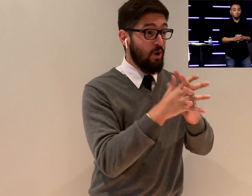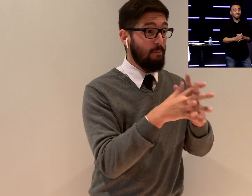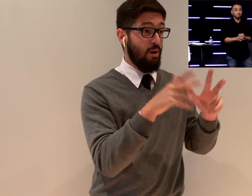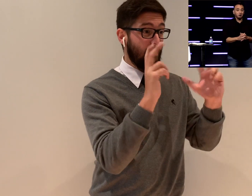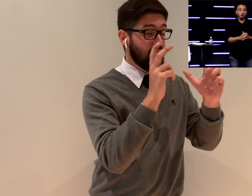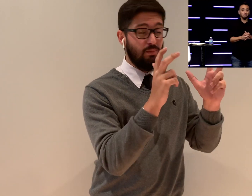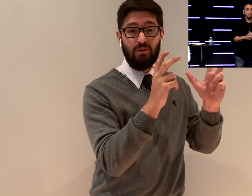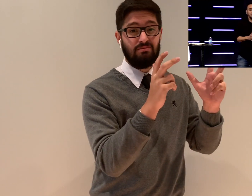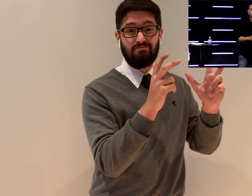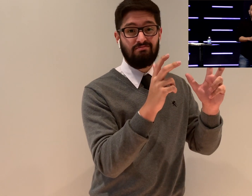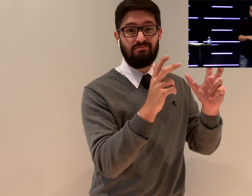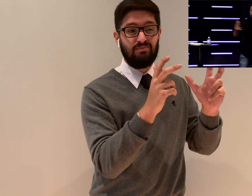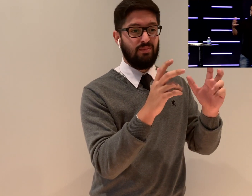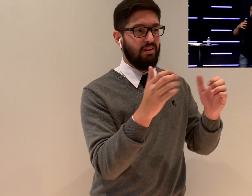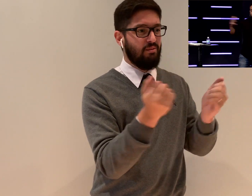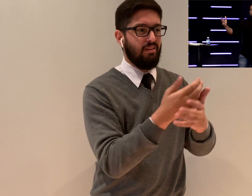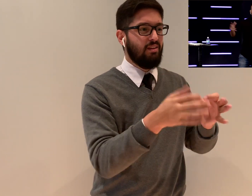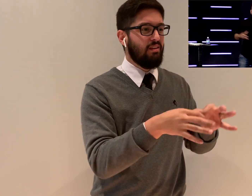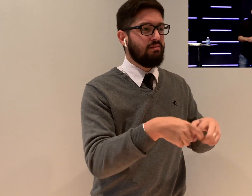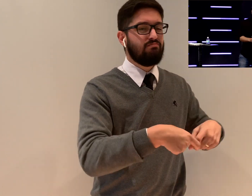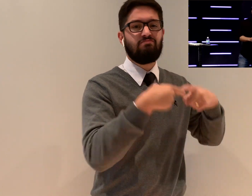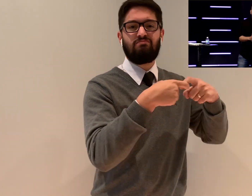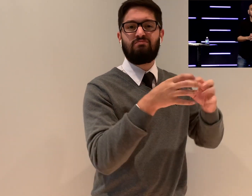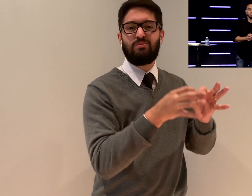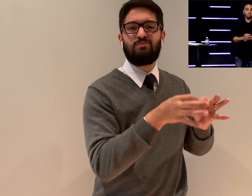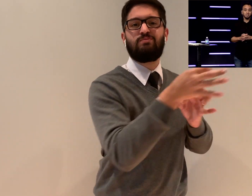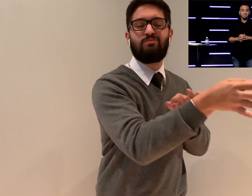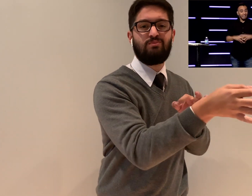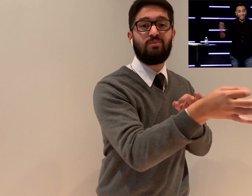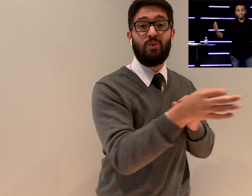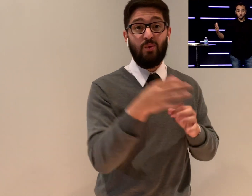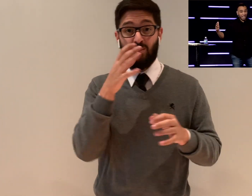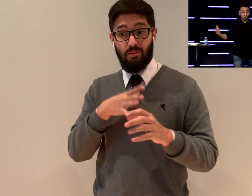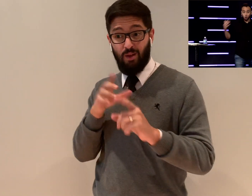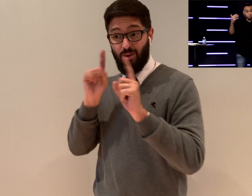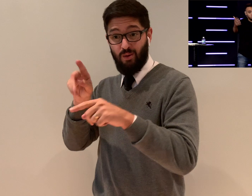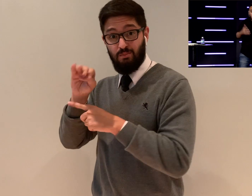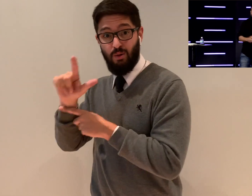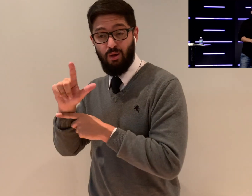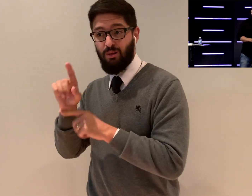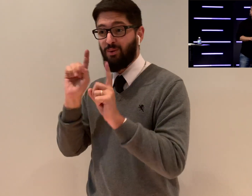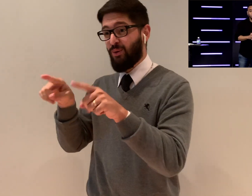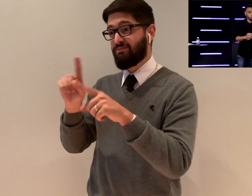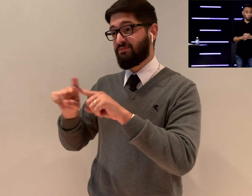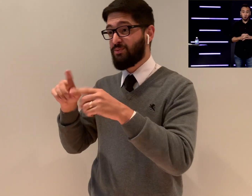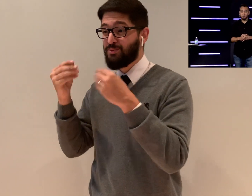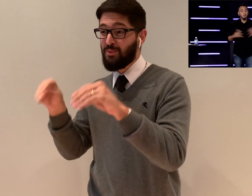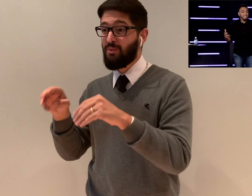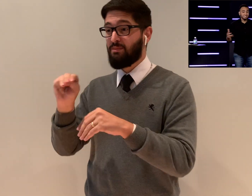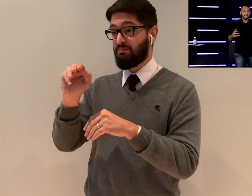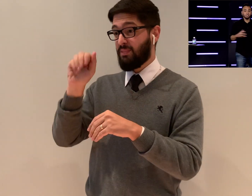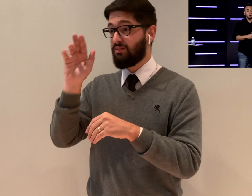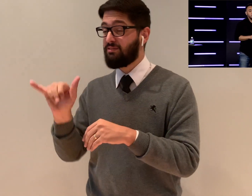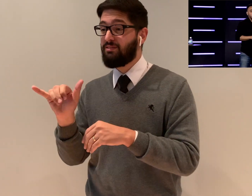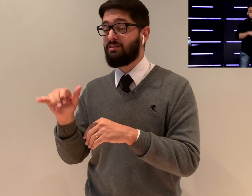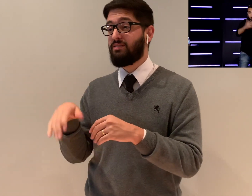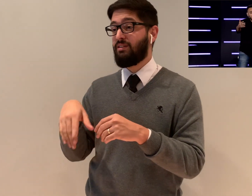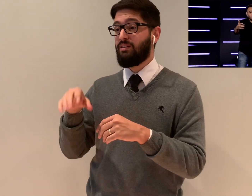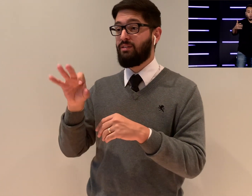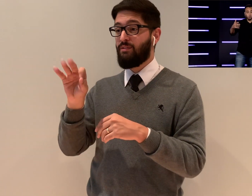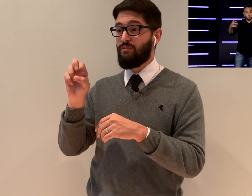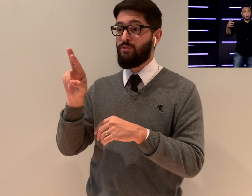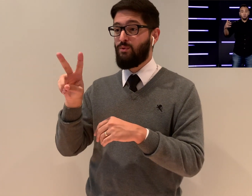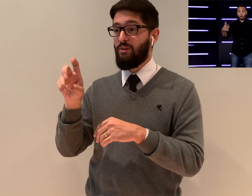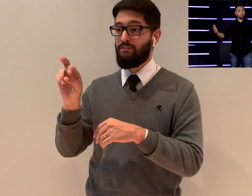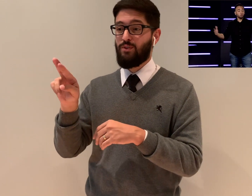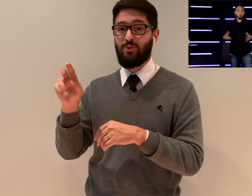football, basketball. All has been suspended or postponed. Ladies, you can't go to the mall. You can't go to Nordstrom or Macy's or